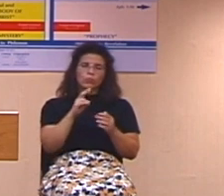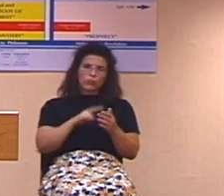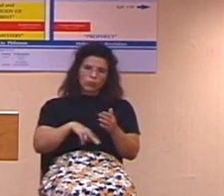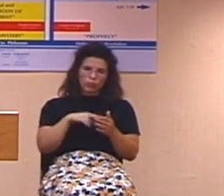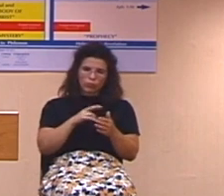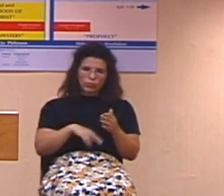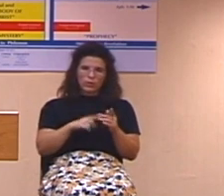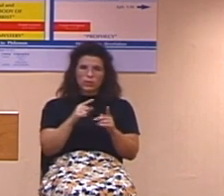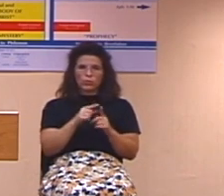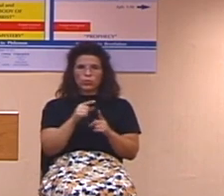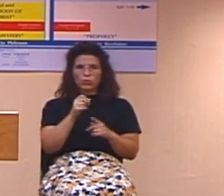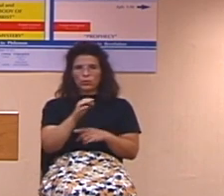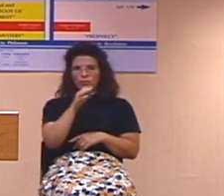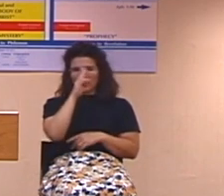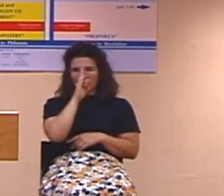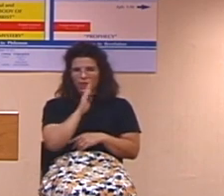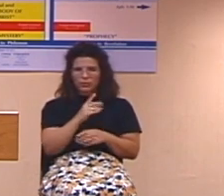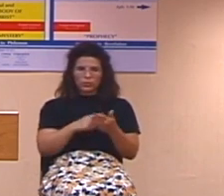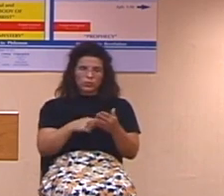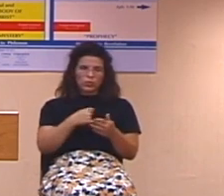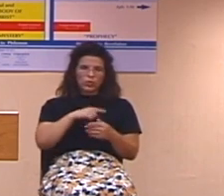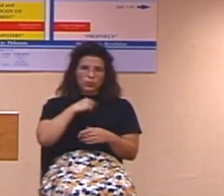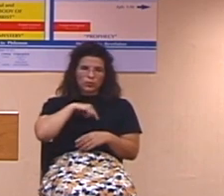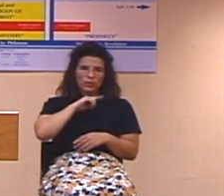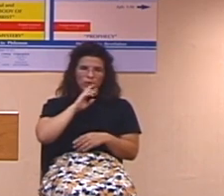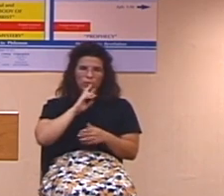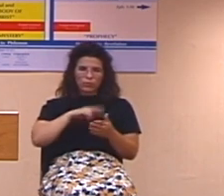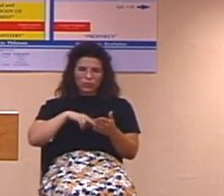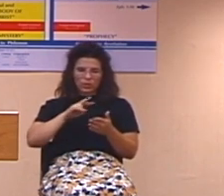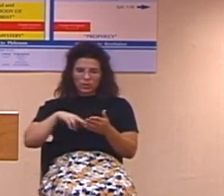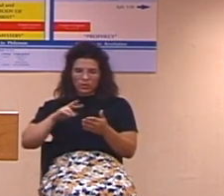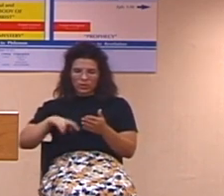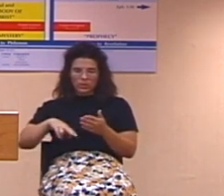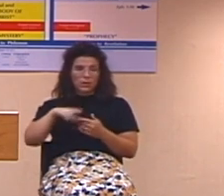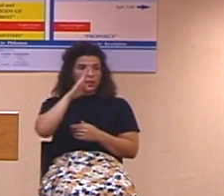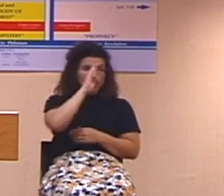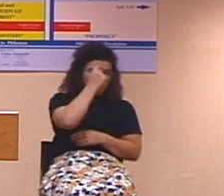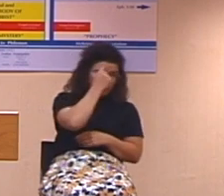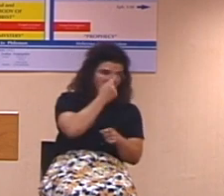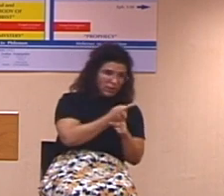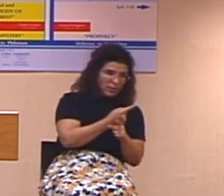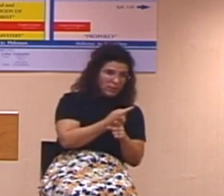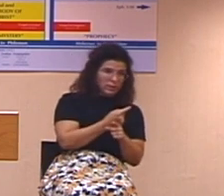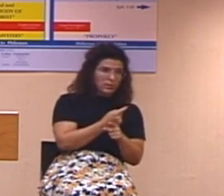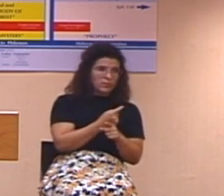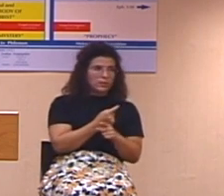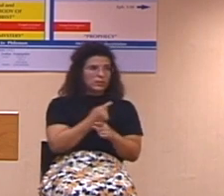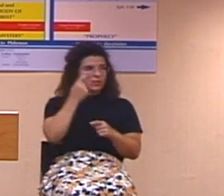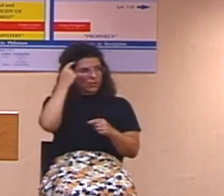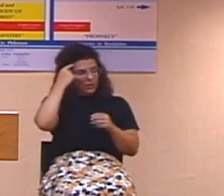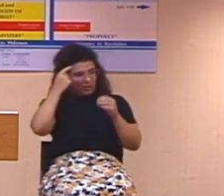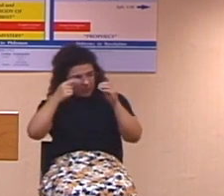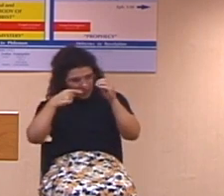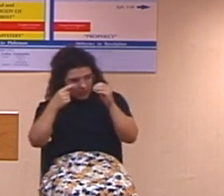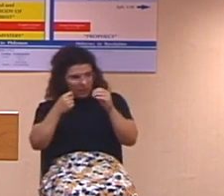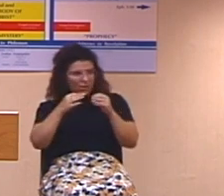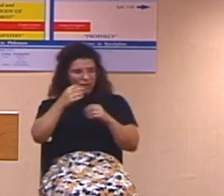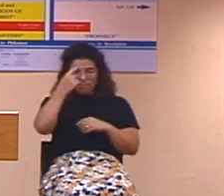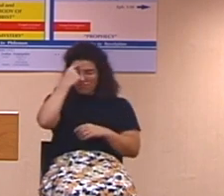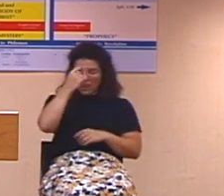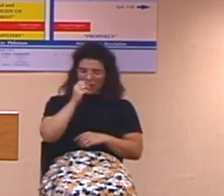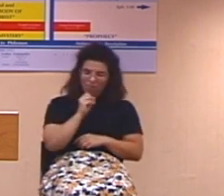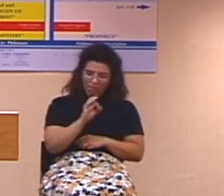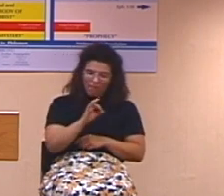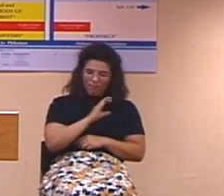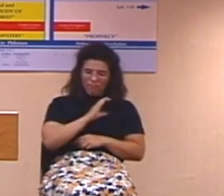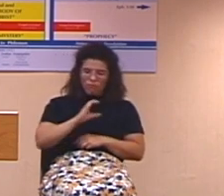the Word of God, so then what are we reading? God's mind. The thinking of, the mind of